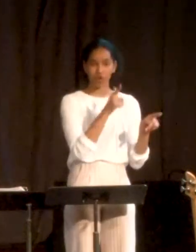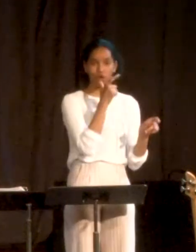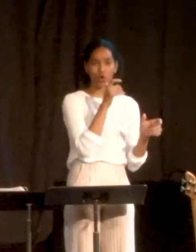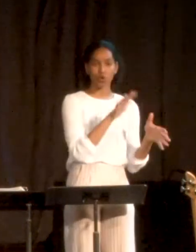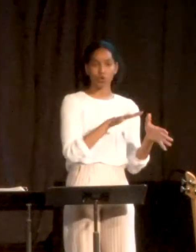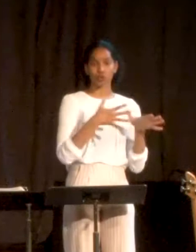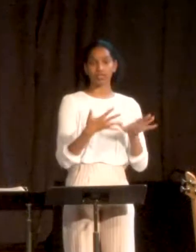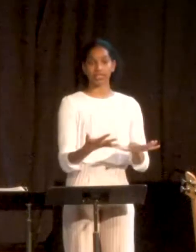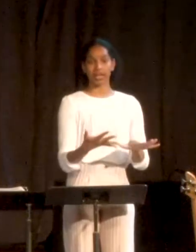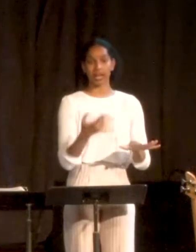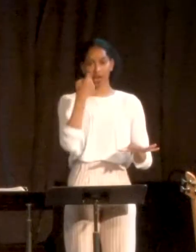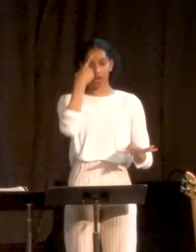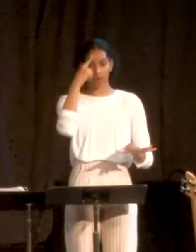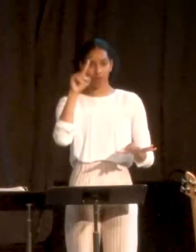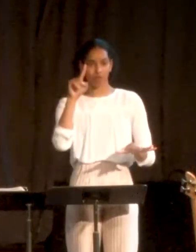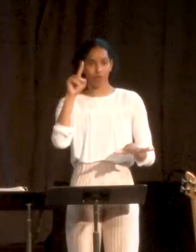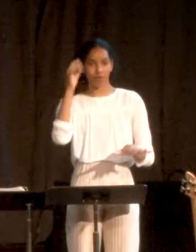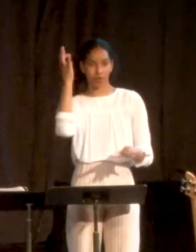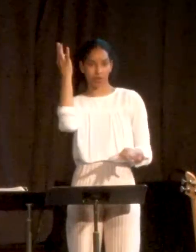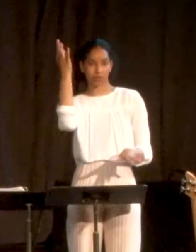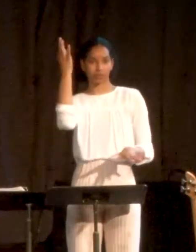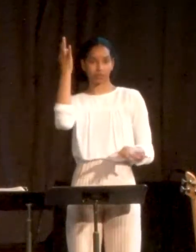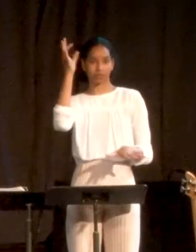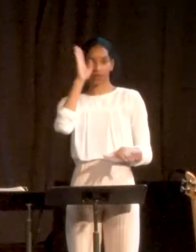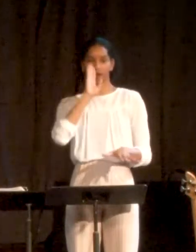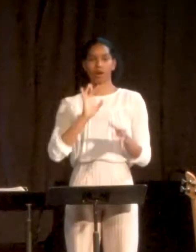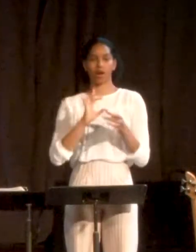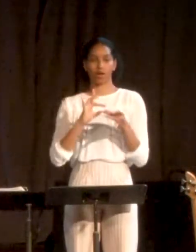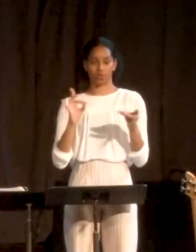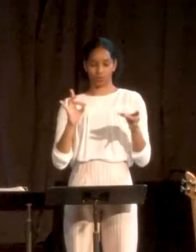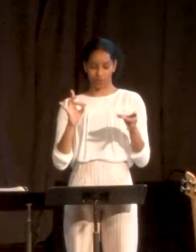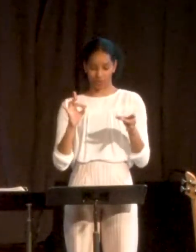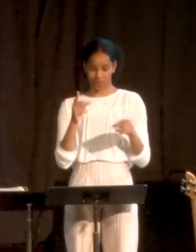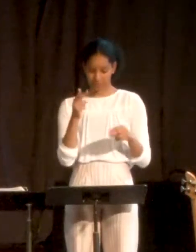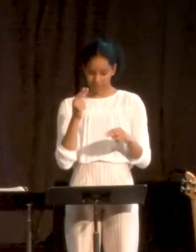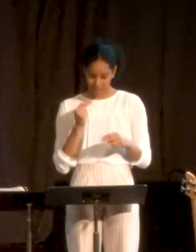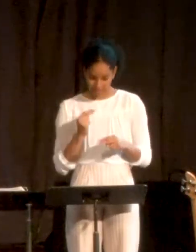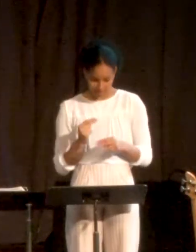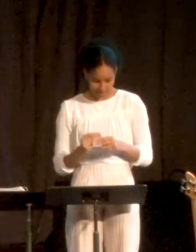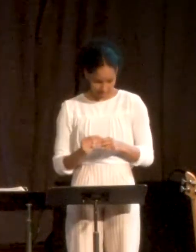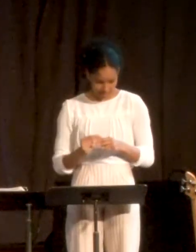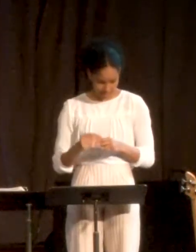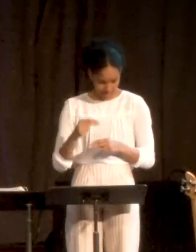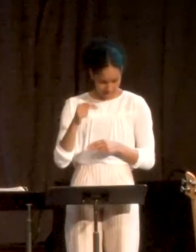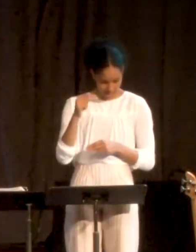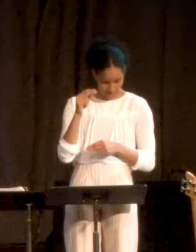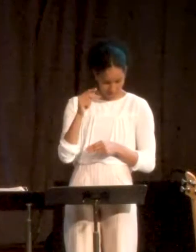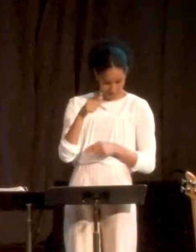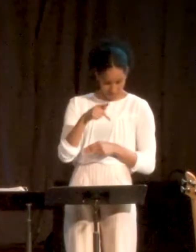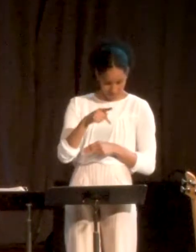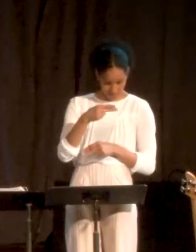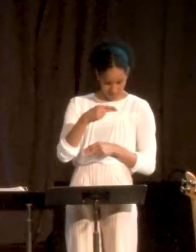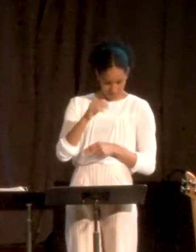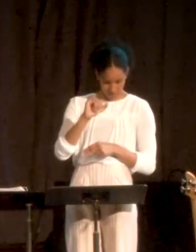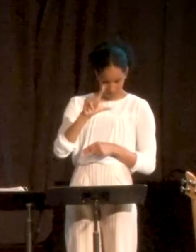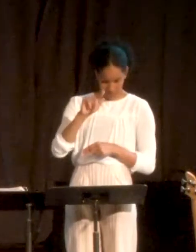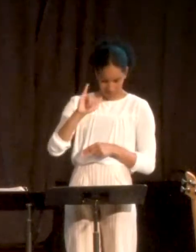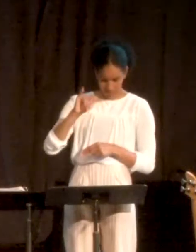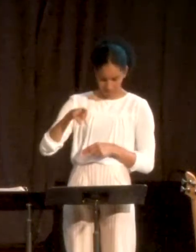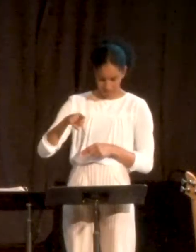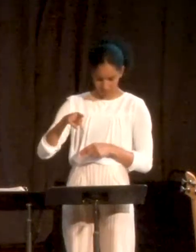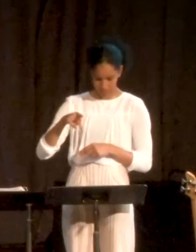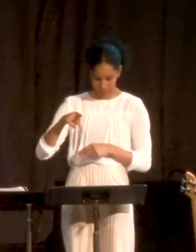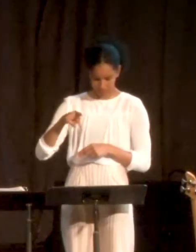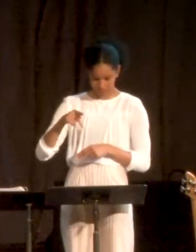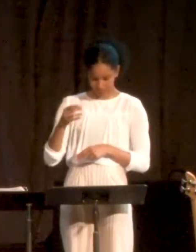7, and to tell us about the evangelist Philip, who brings the gospel on